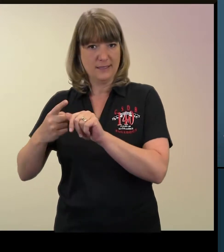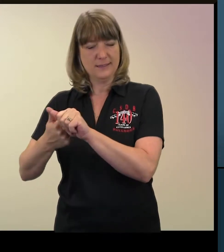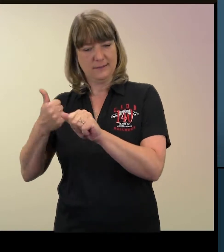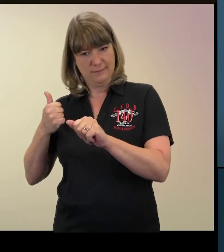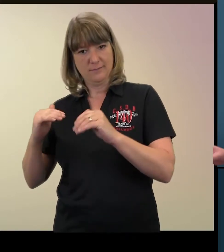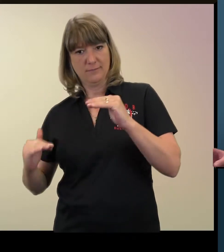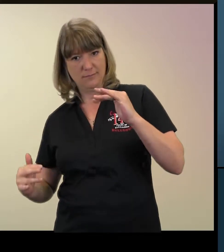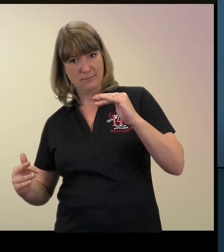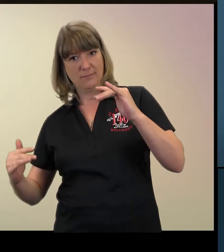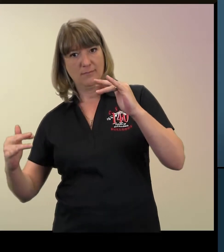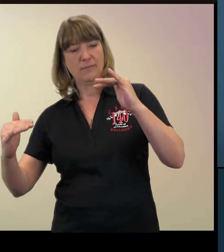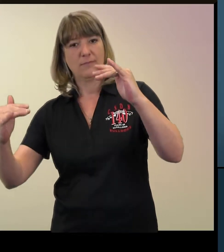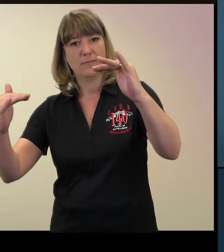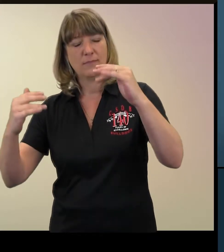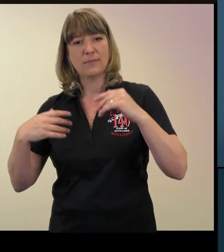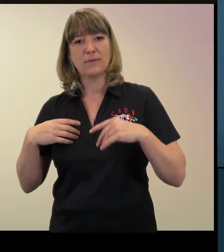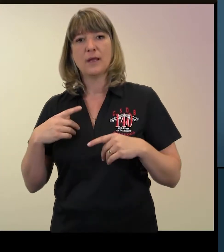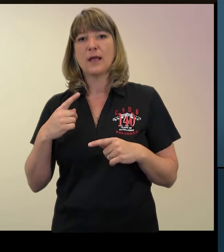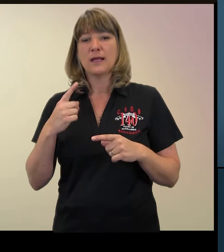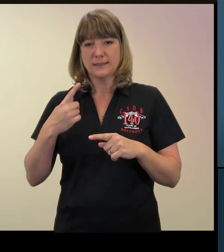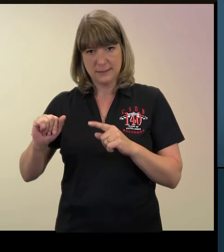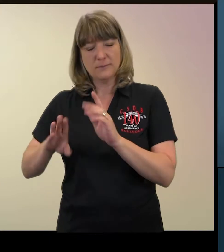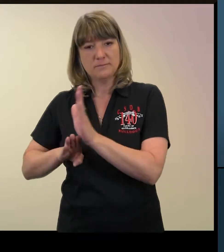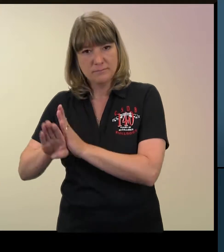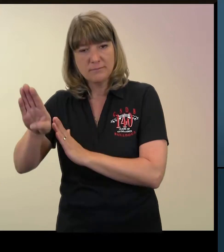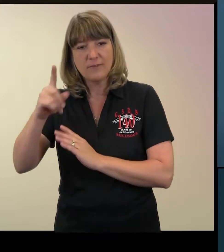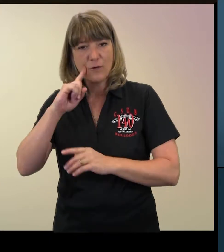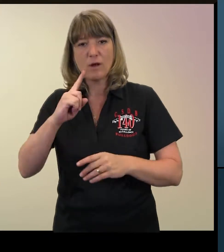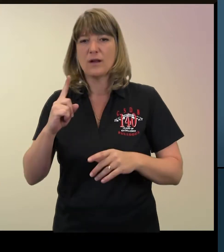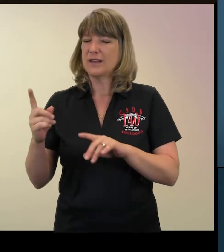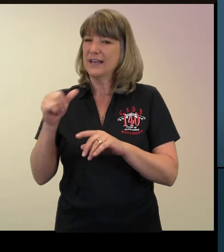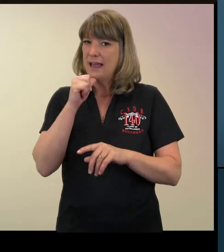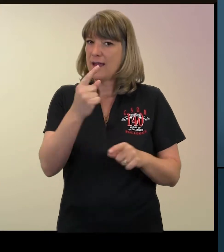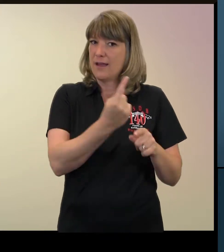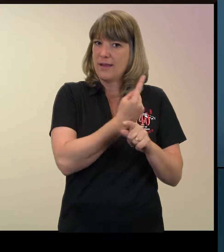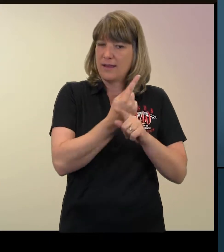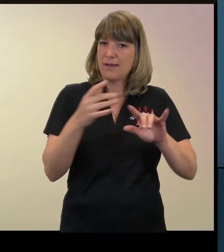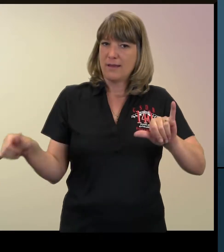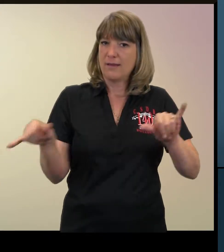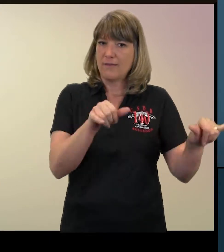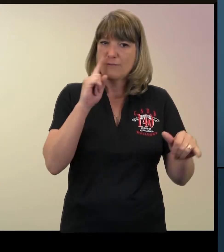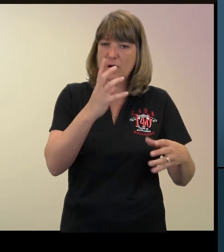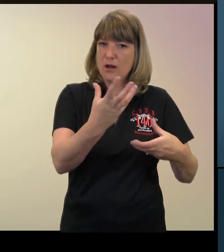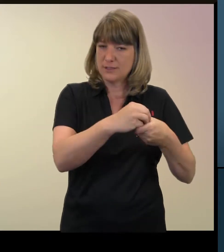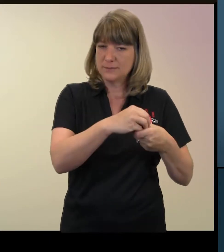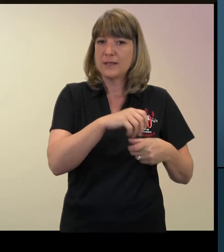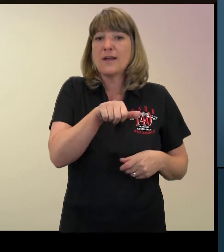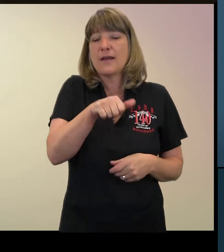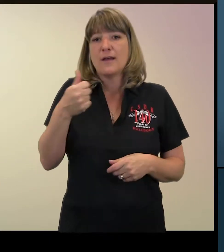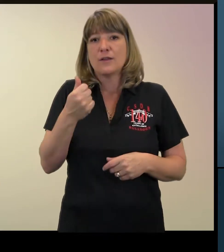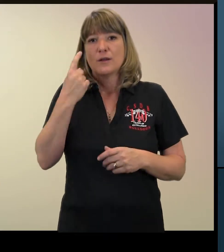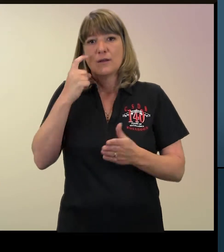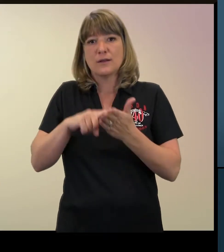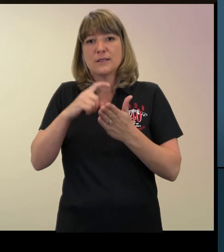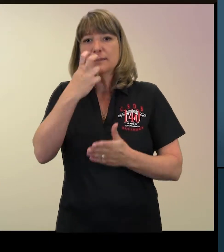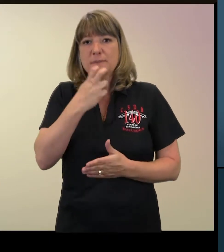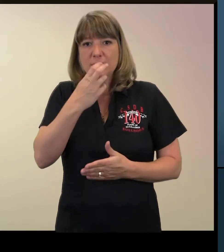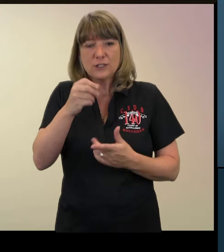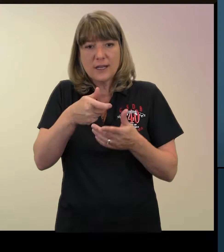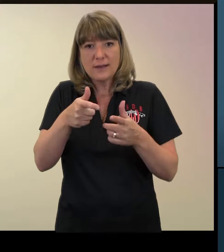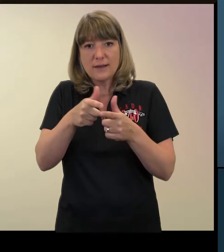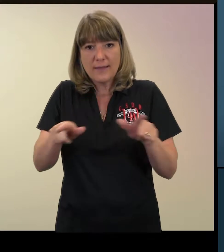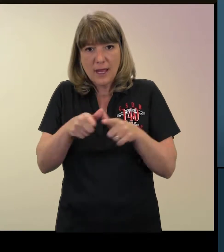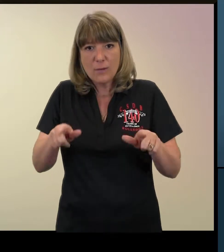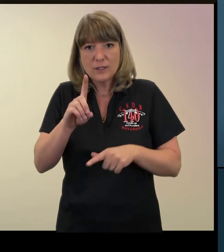than the atypical patterns of development that we see in autism. Some other things that you might look at are speech and language disorder